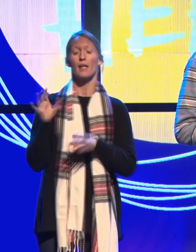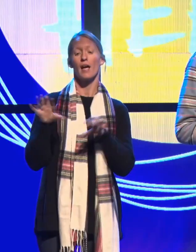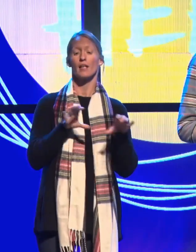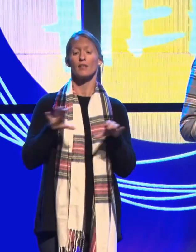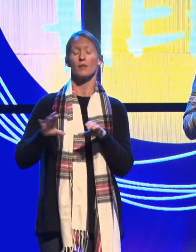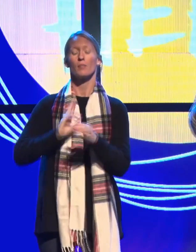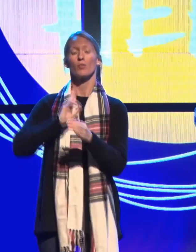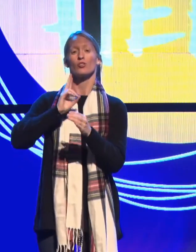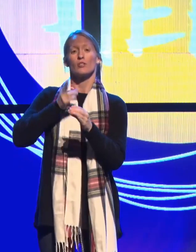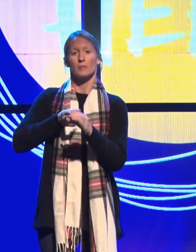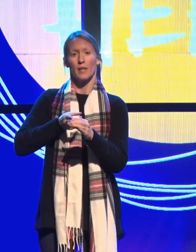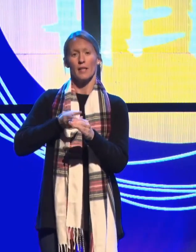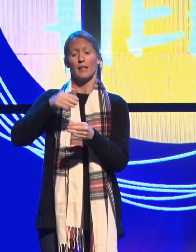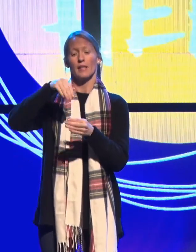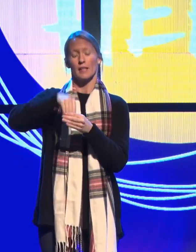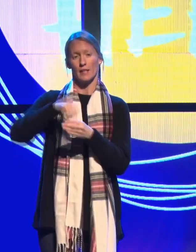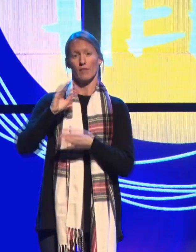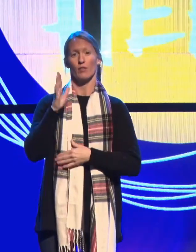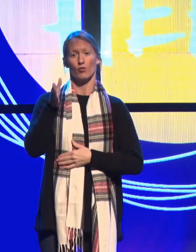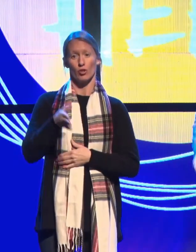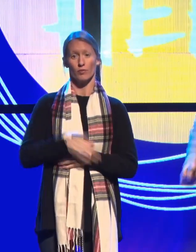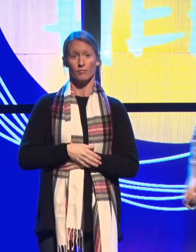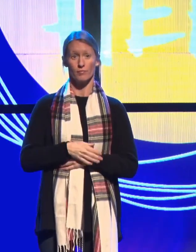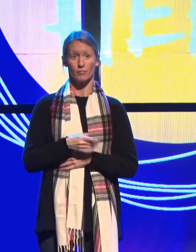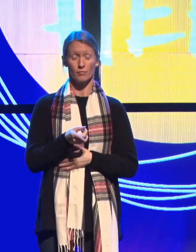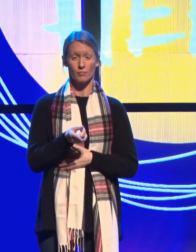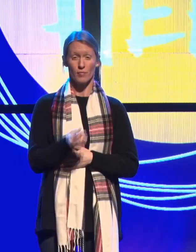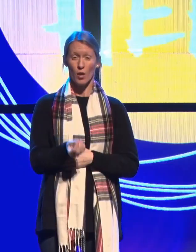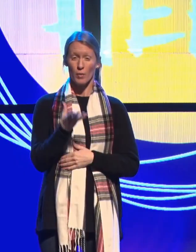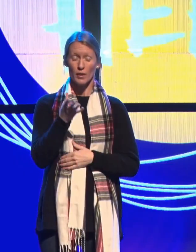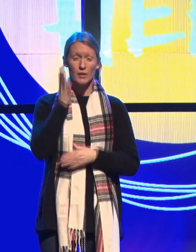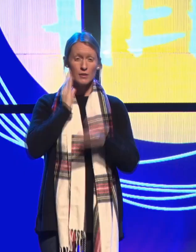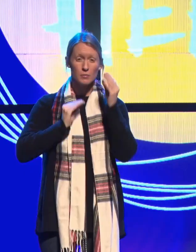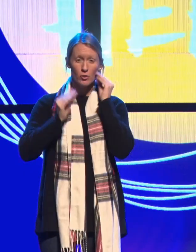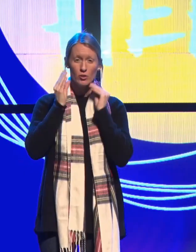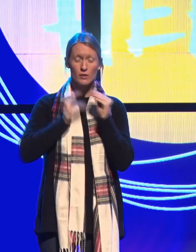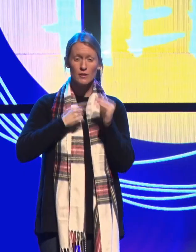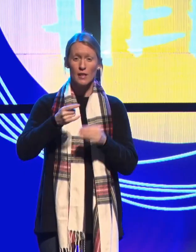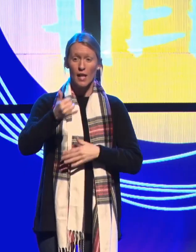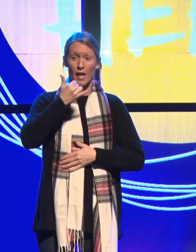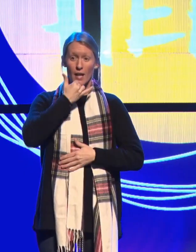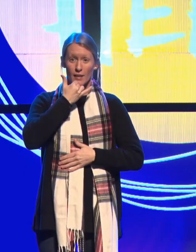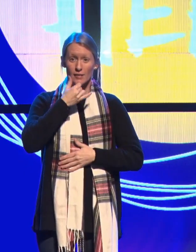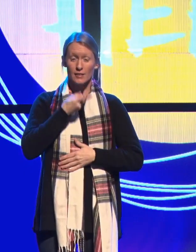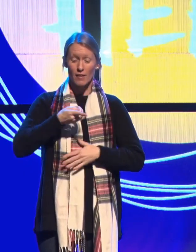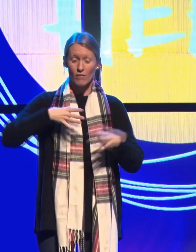How many of you have ever just on accident found yourself on vacation?